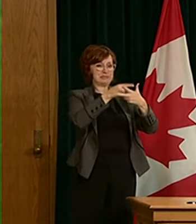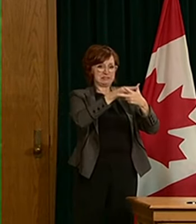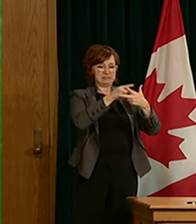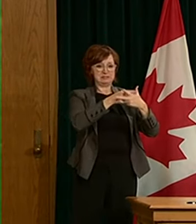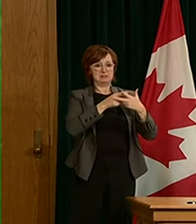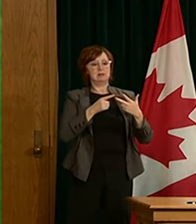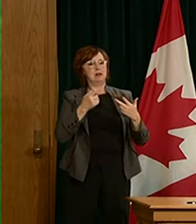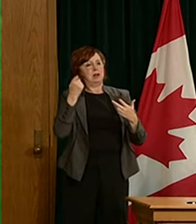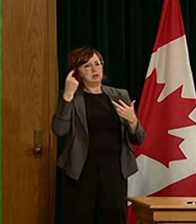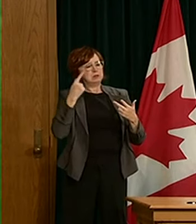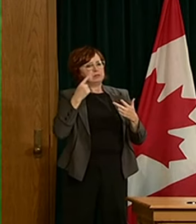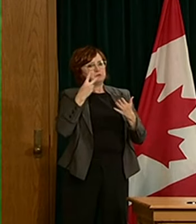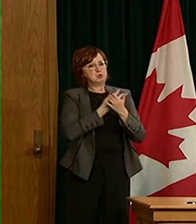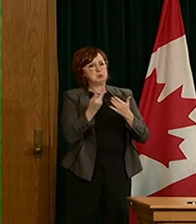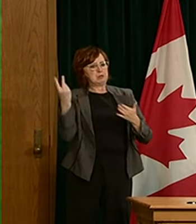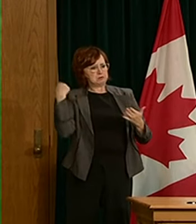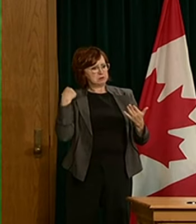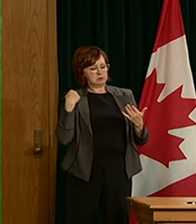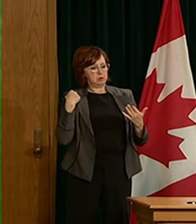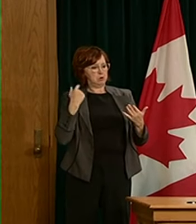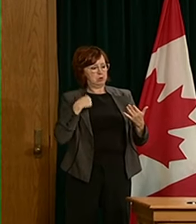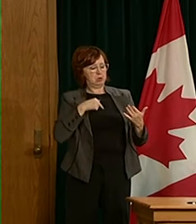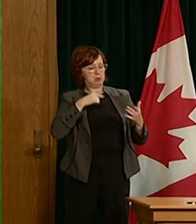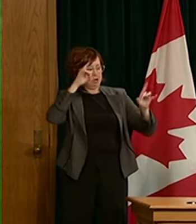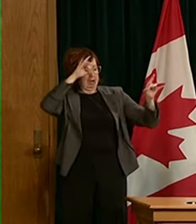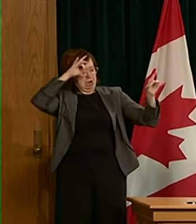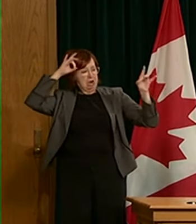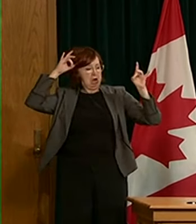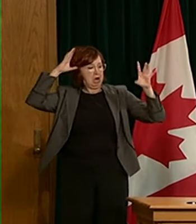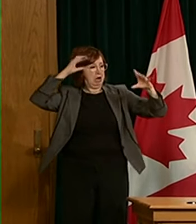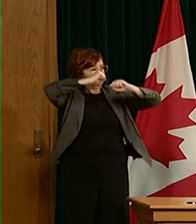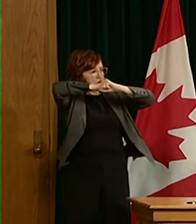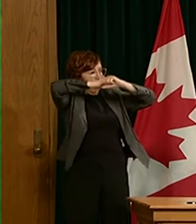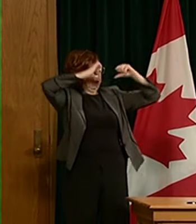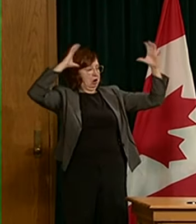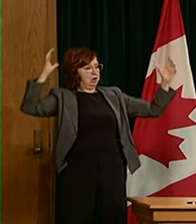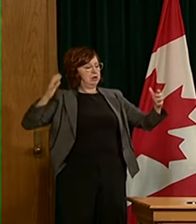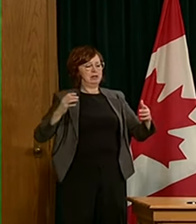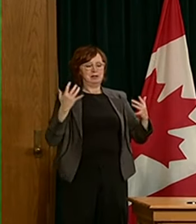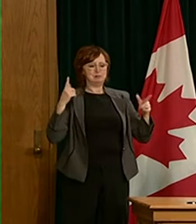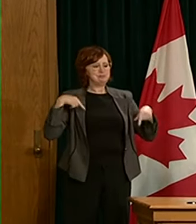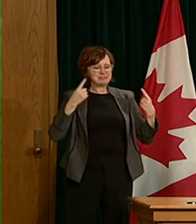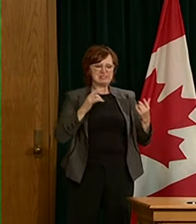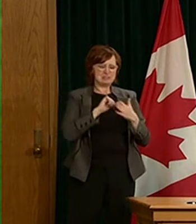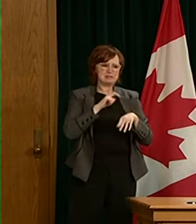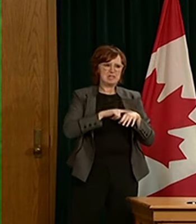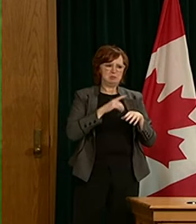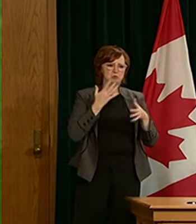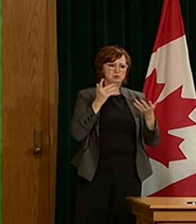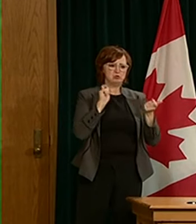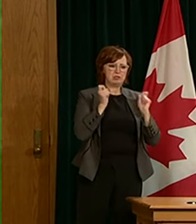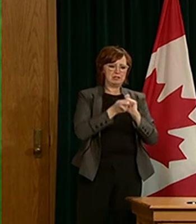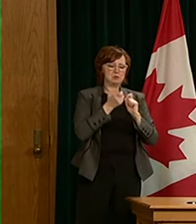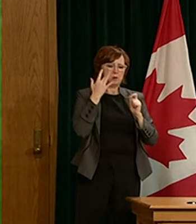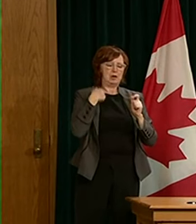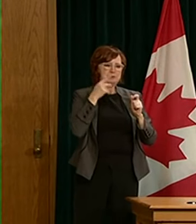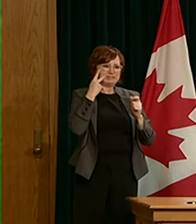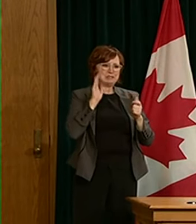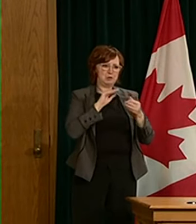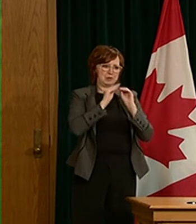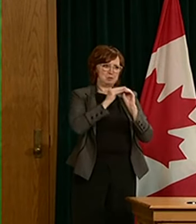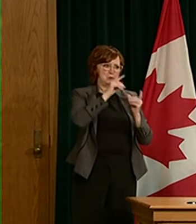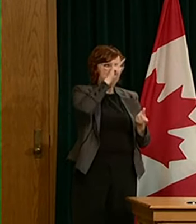data over the last couple of weeks, and we have done some remodeling, which have refined our planning. And it's one of the other reasons today why not only have we built